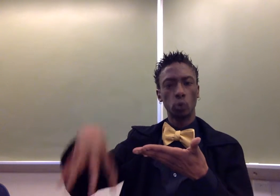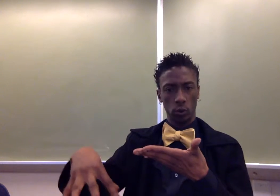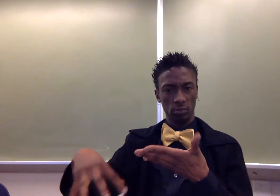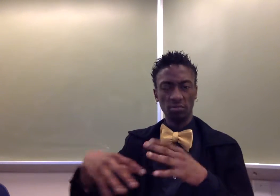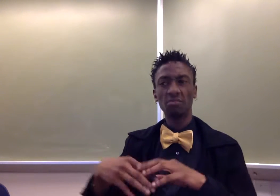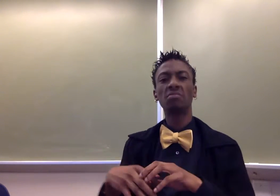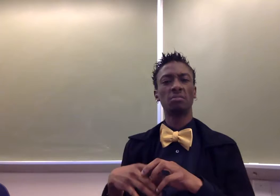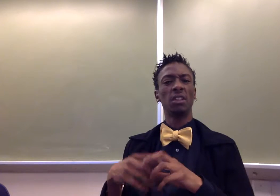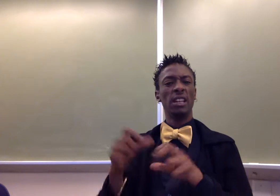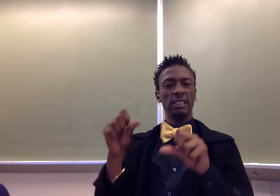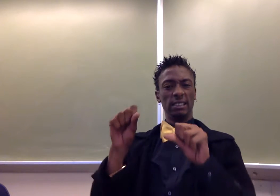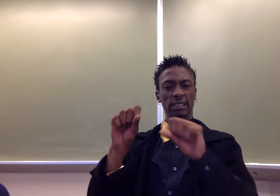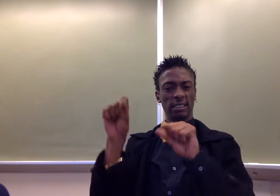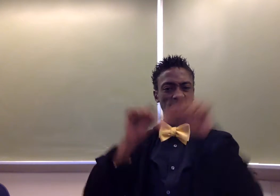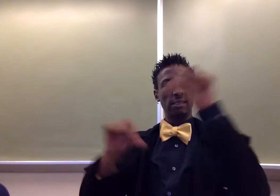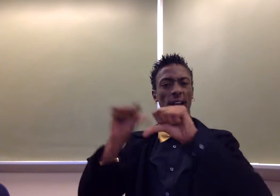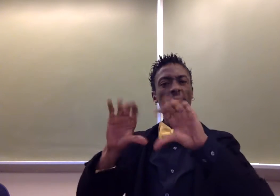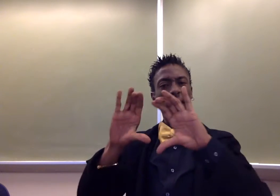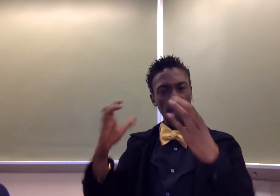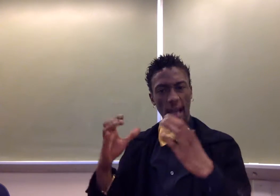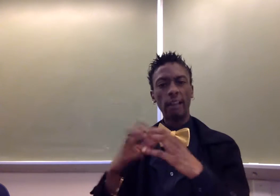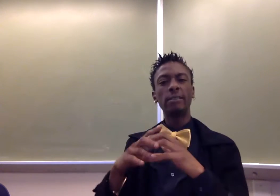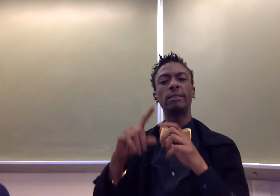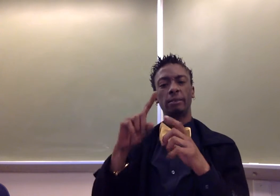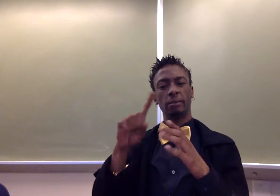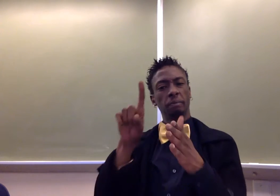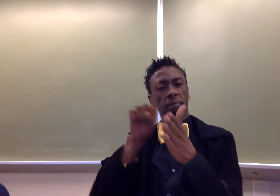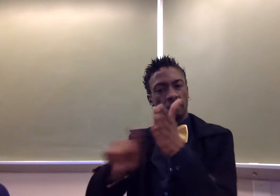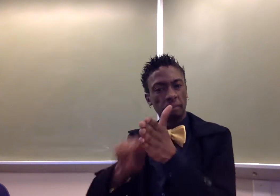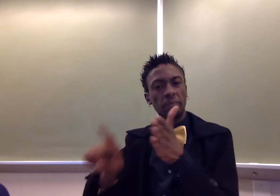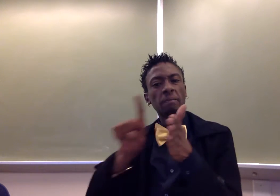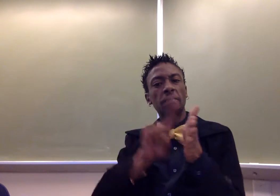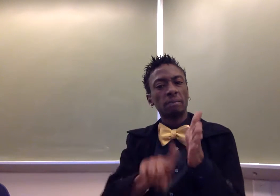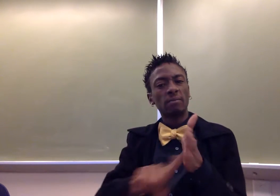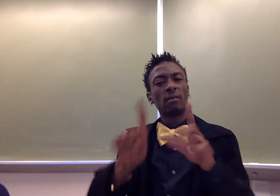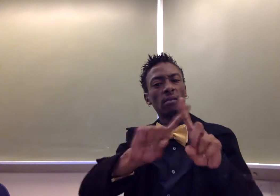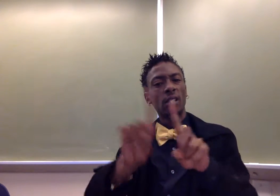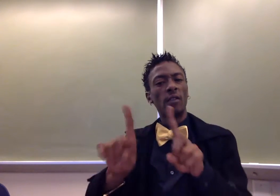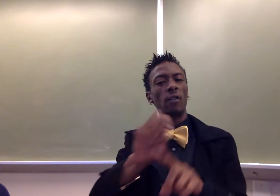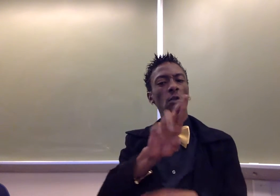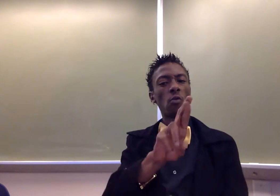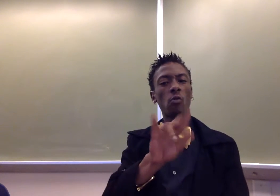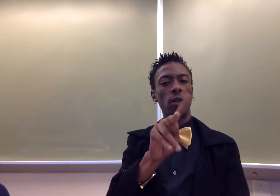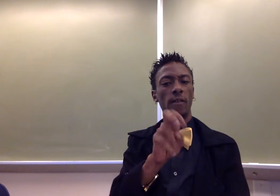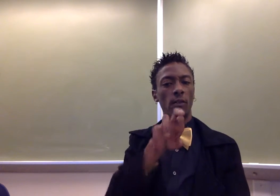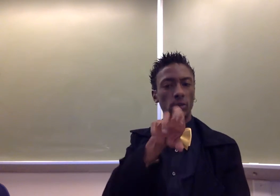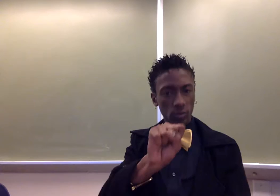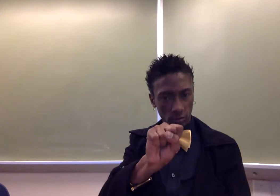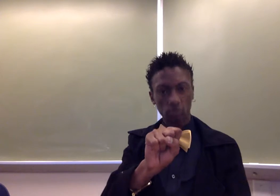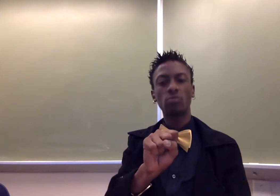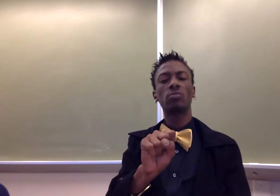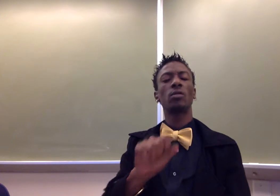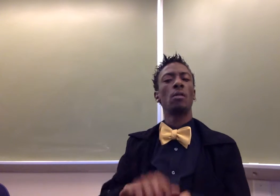science project. And in the course of that, they started running across all these little frogs with